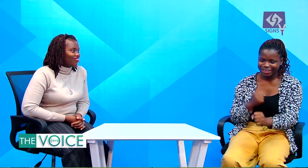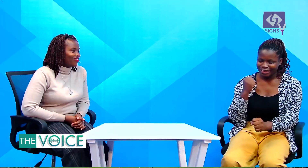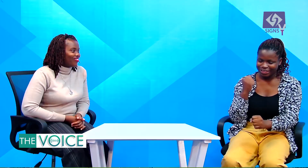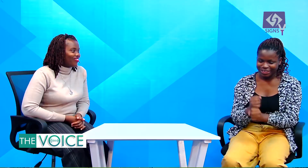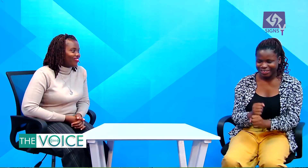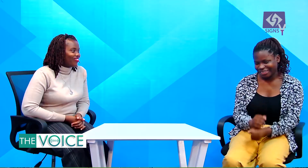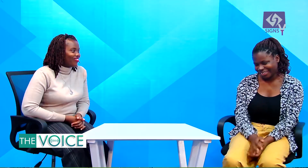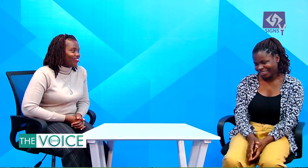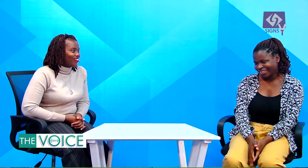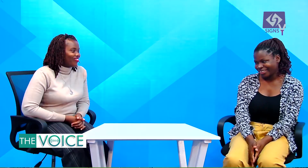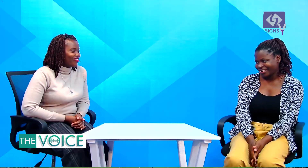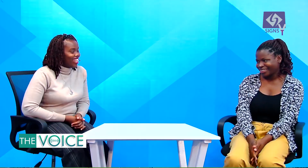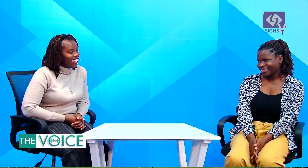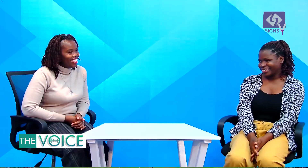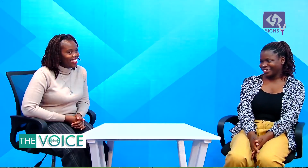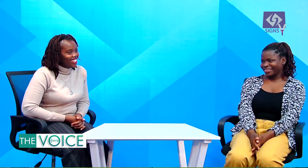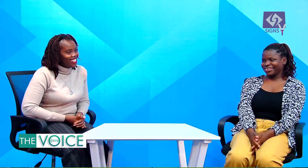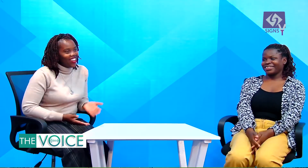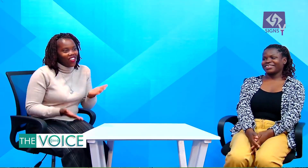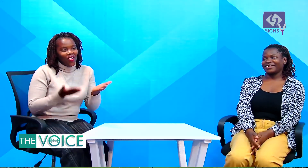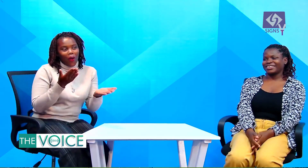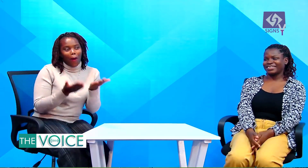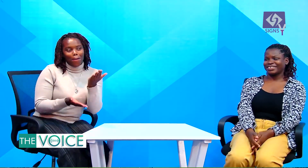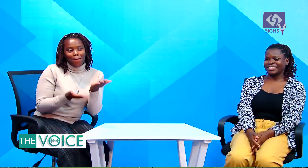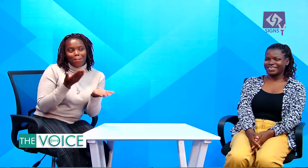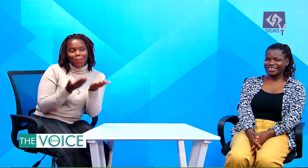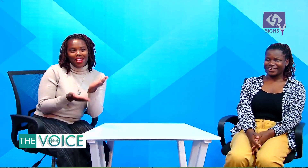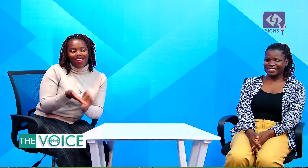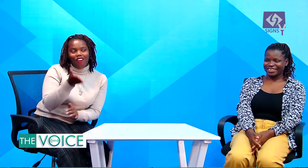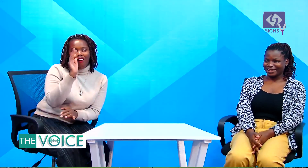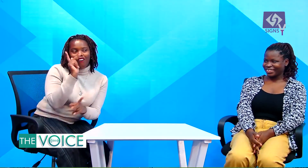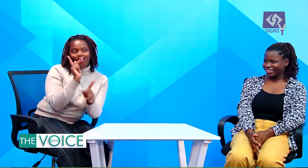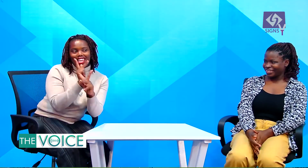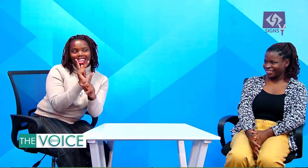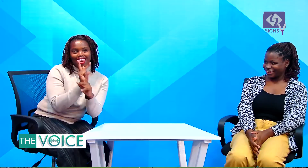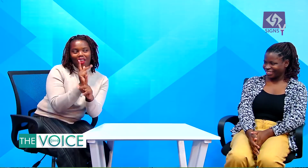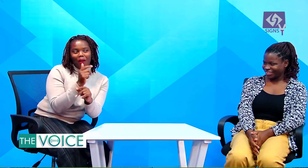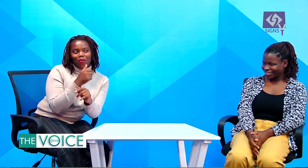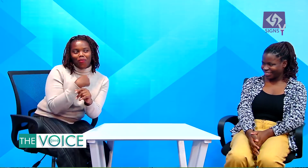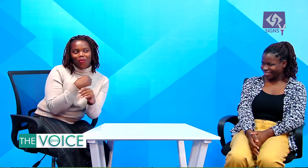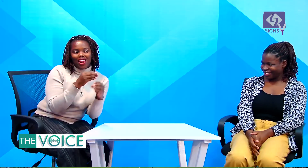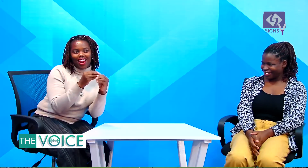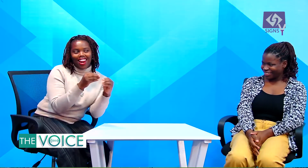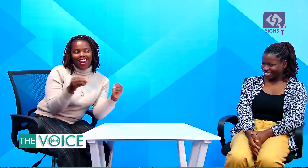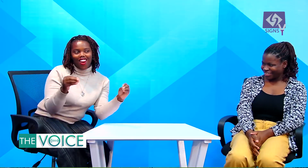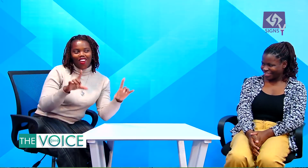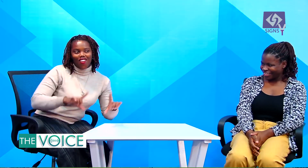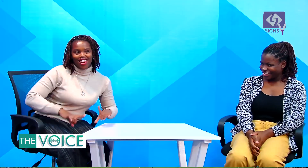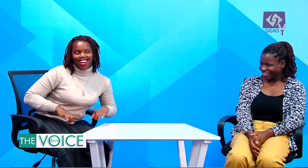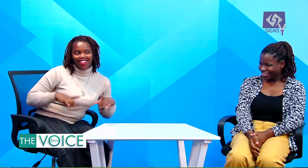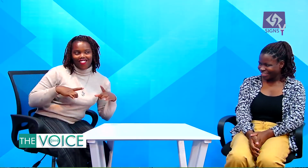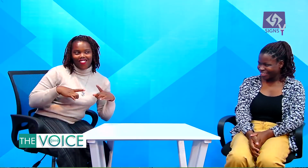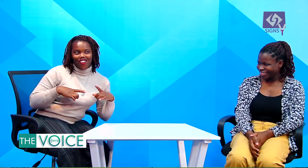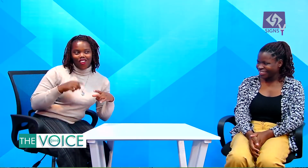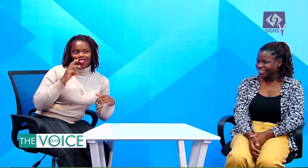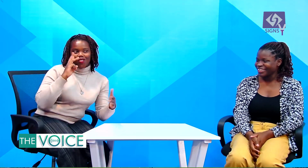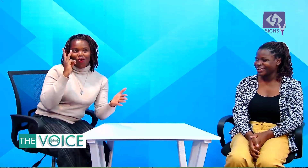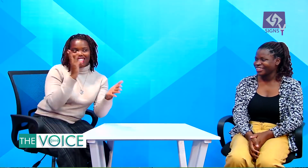future is as clear as I have explained it. May God keep me